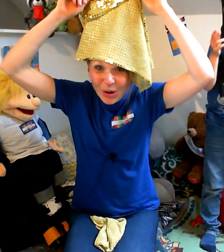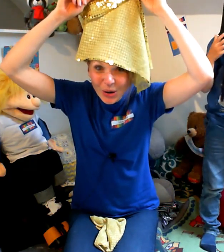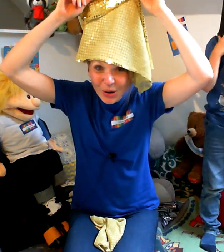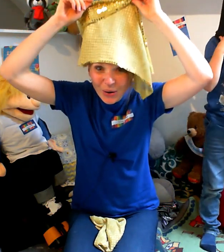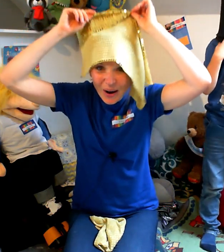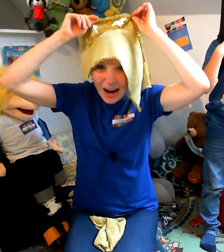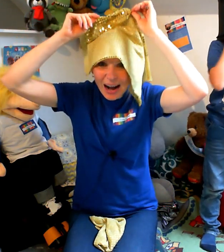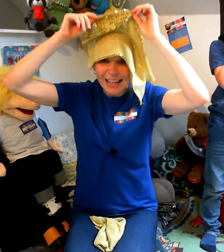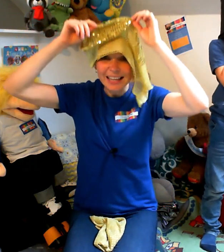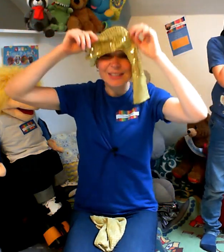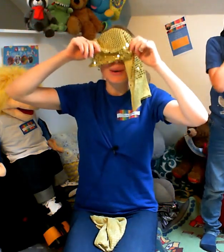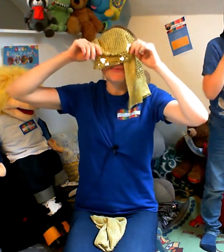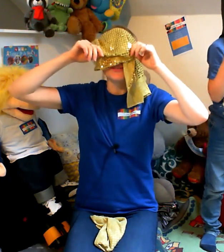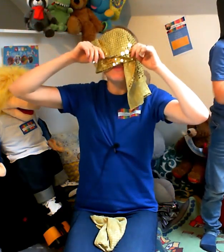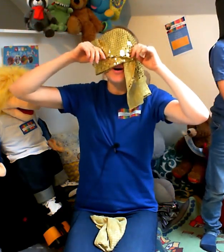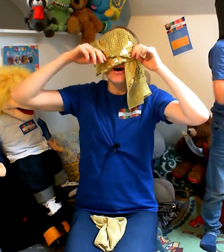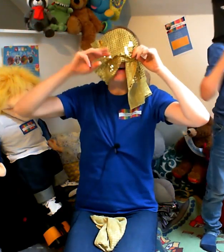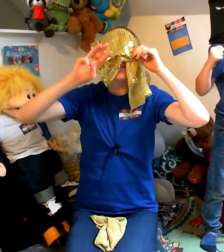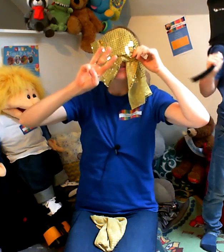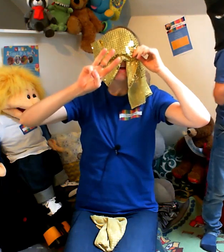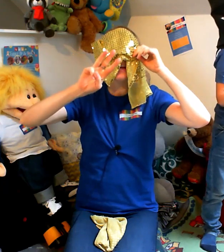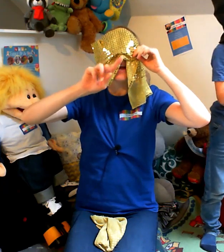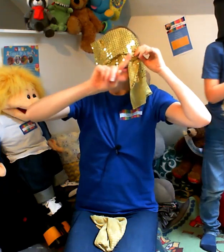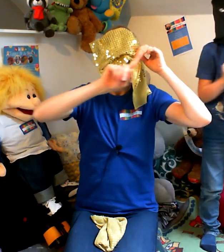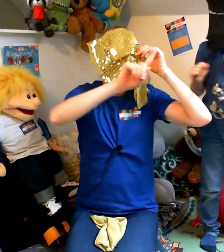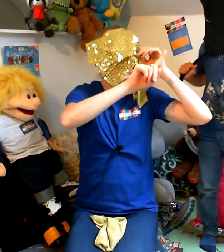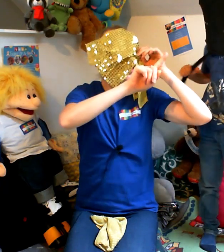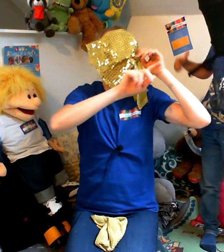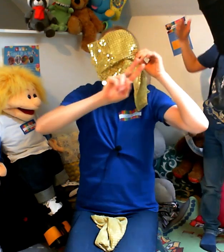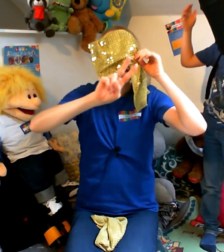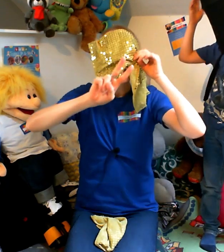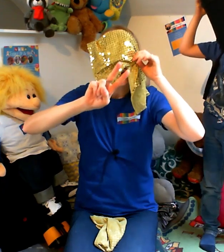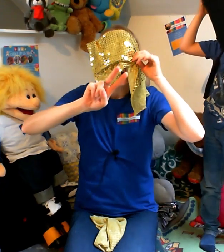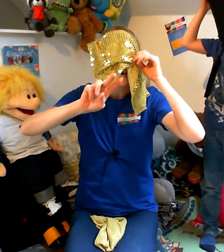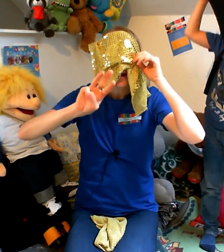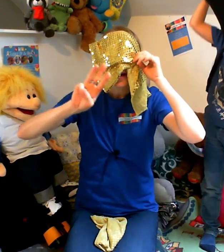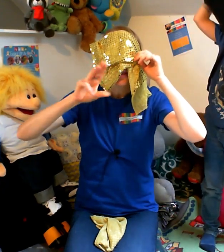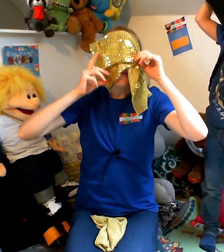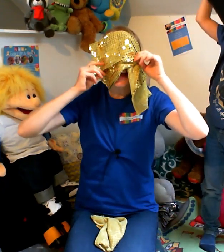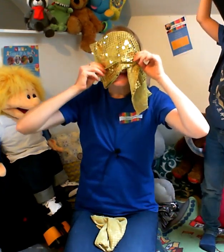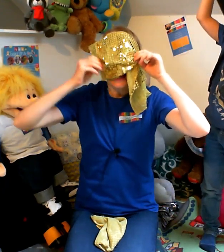Peekaboo! Let's do it once more after three. One, two, three.